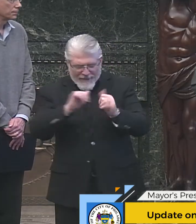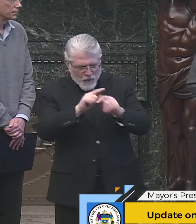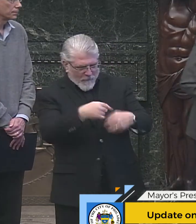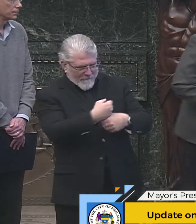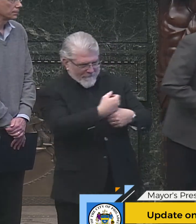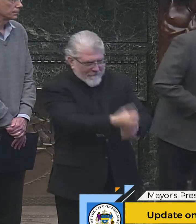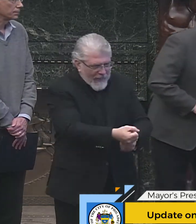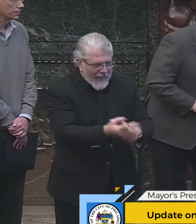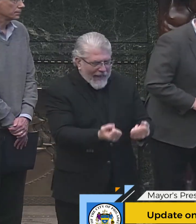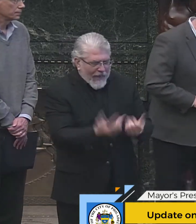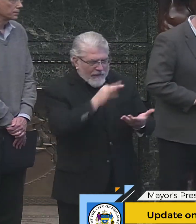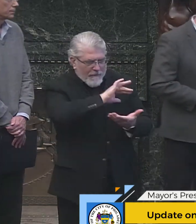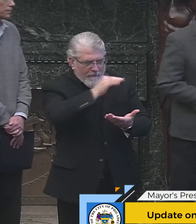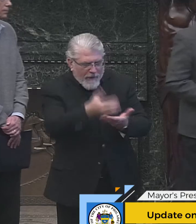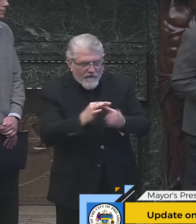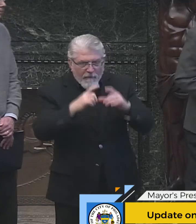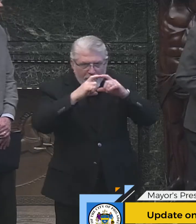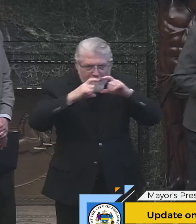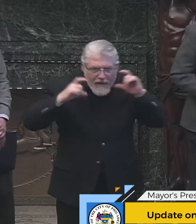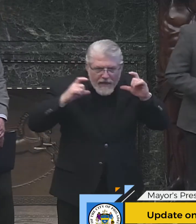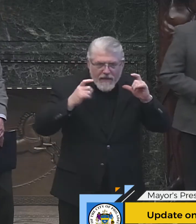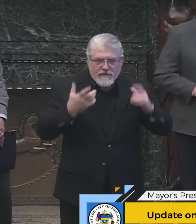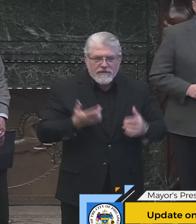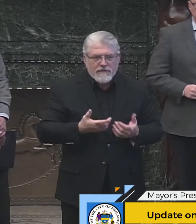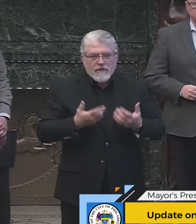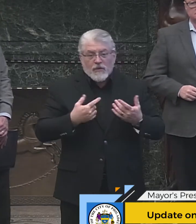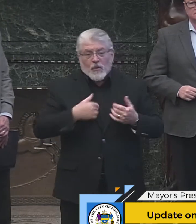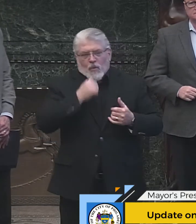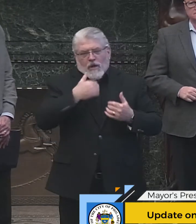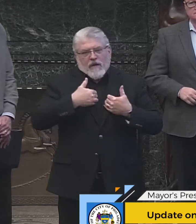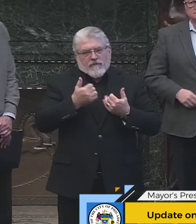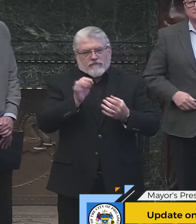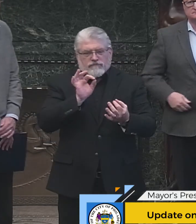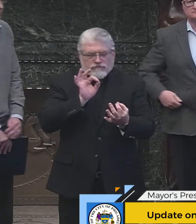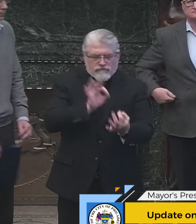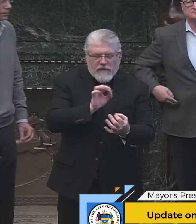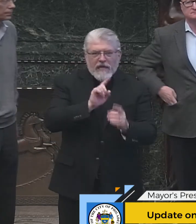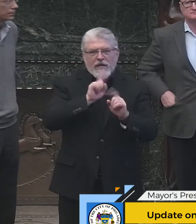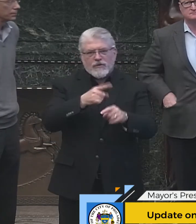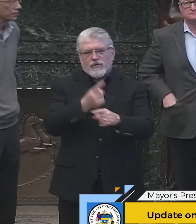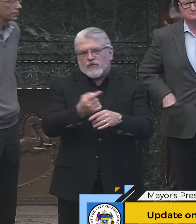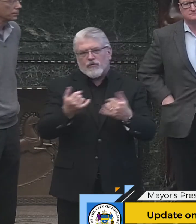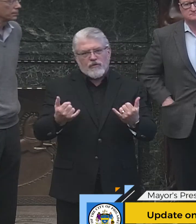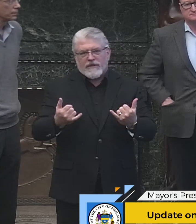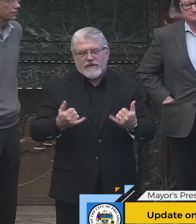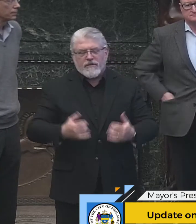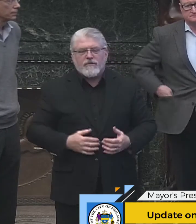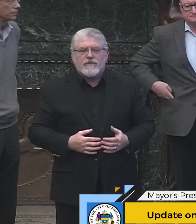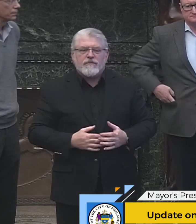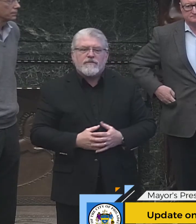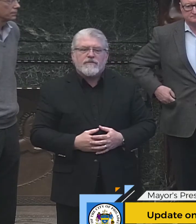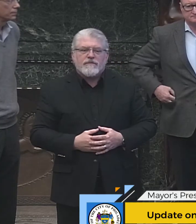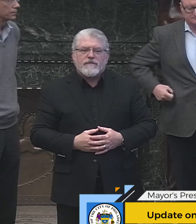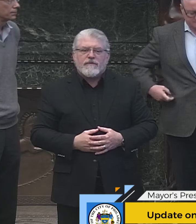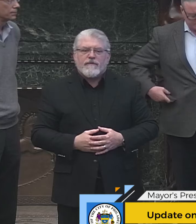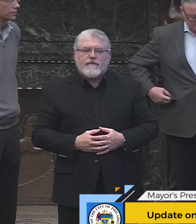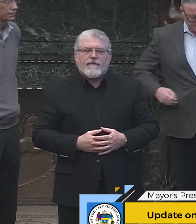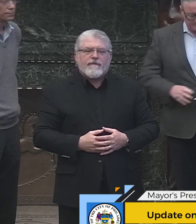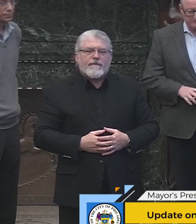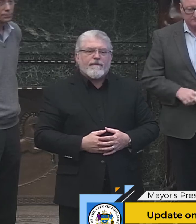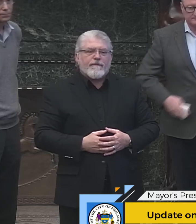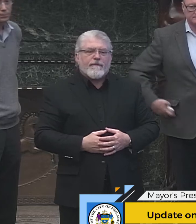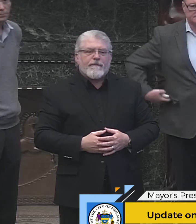finally, we're also looking at how do we extend the life of PPE so that it can be used again in the future.